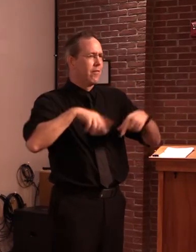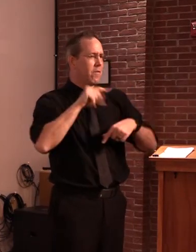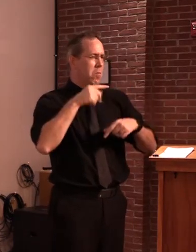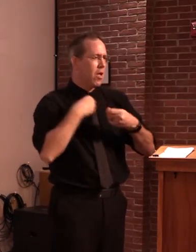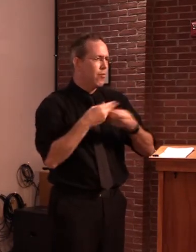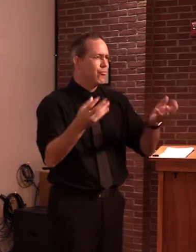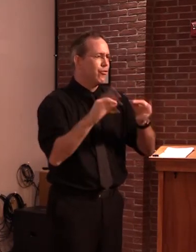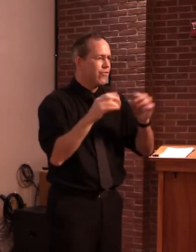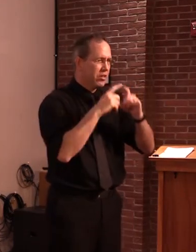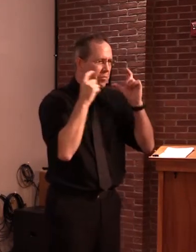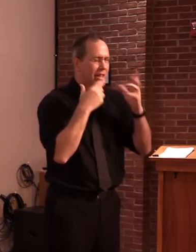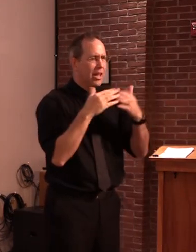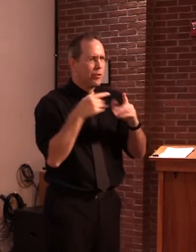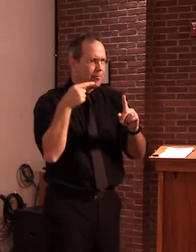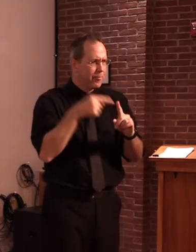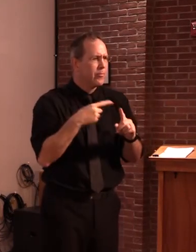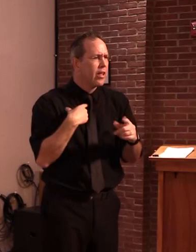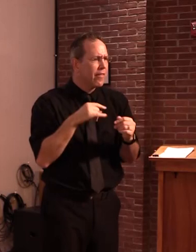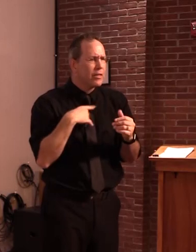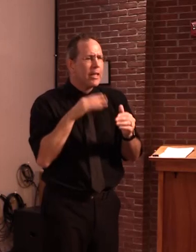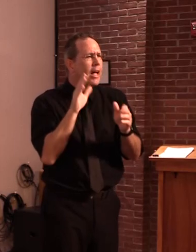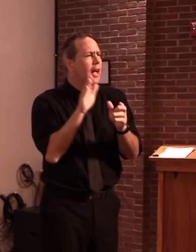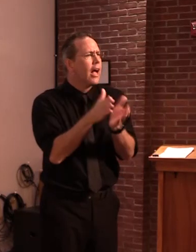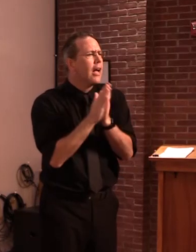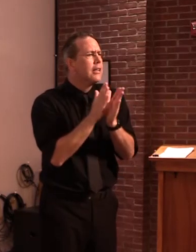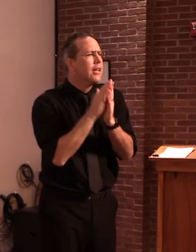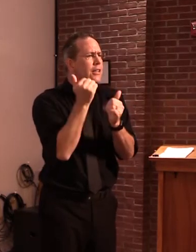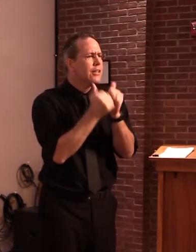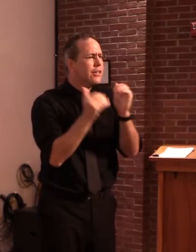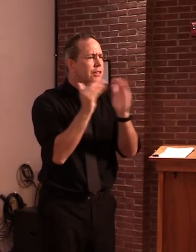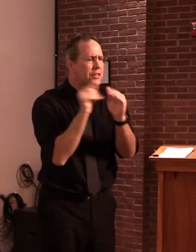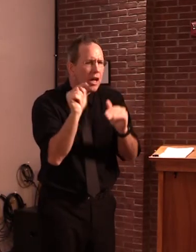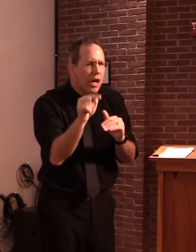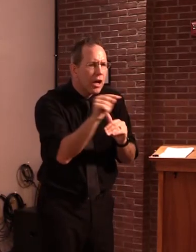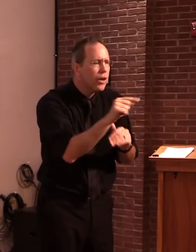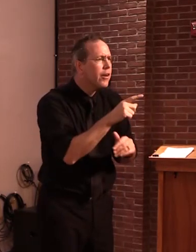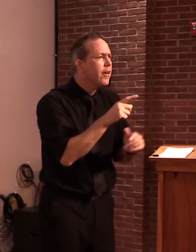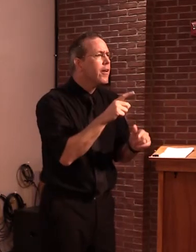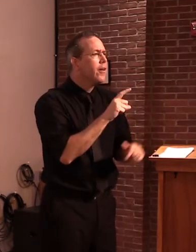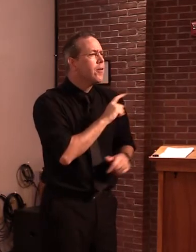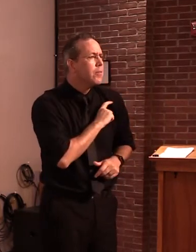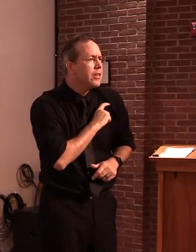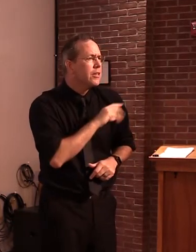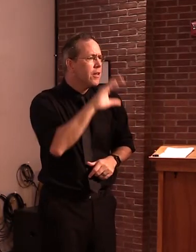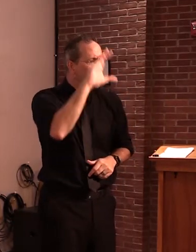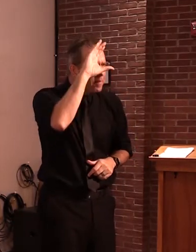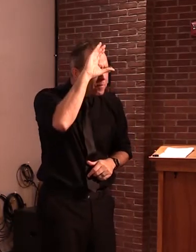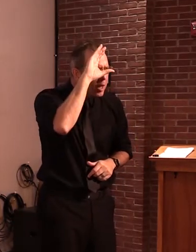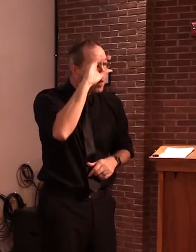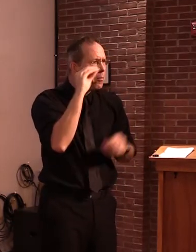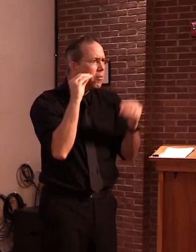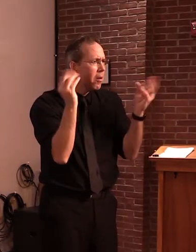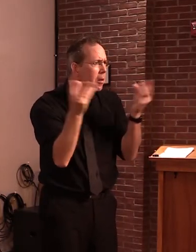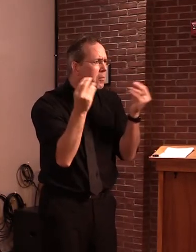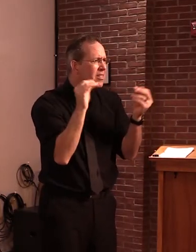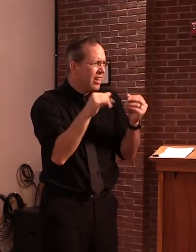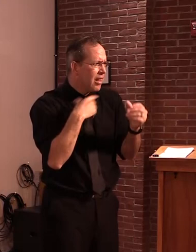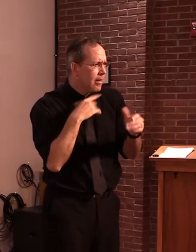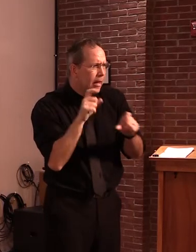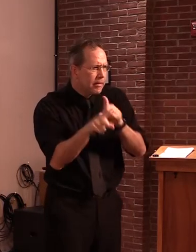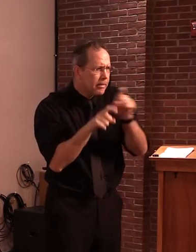Management Department, the Fire Chief, the EMS, via form, if they would like their allotment of 25%